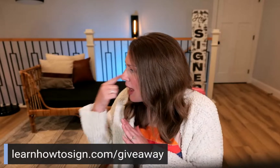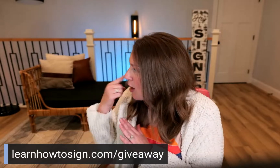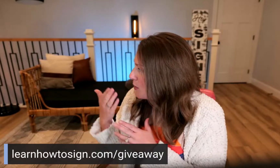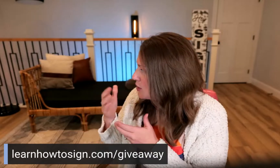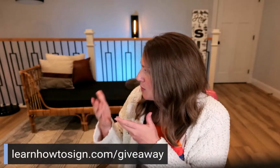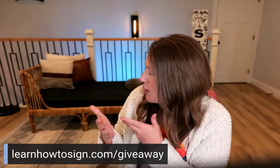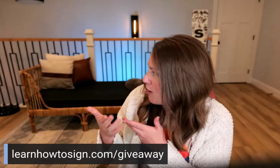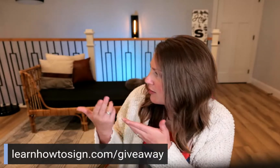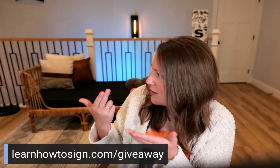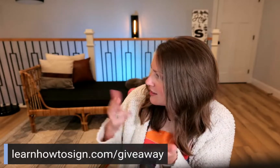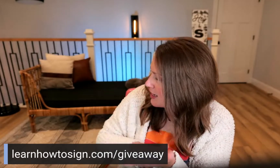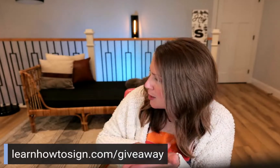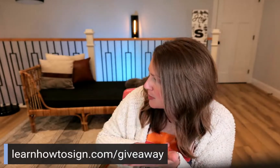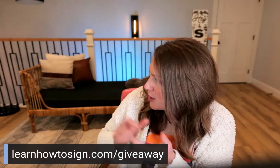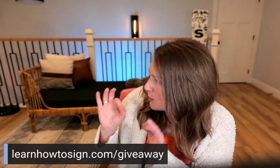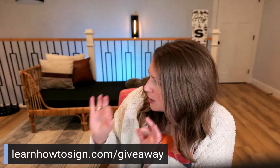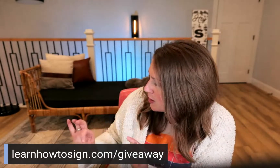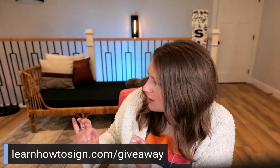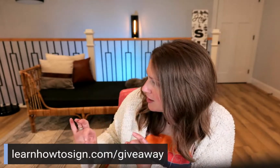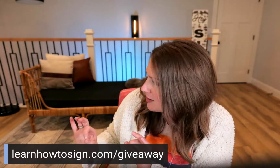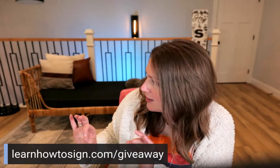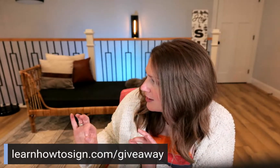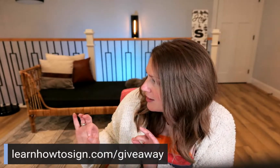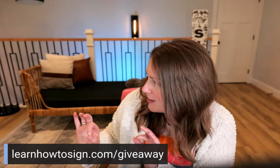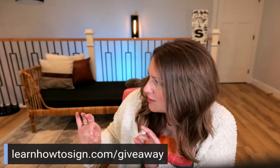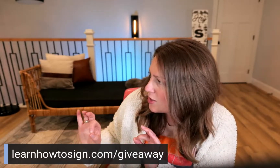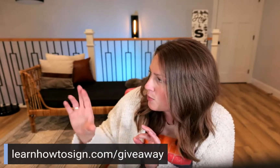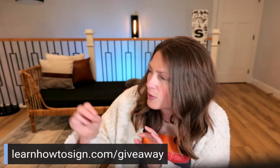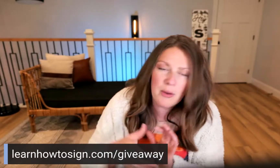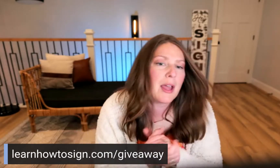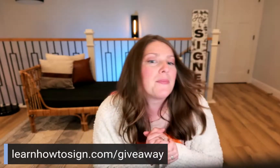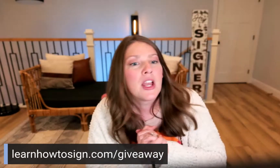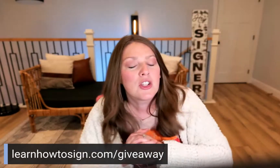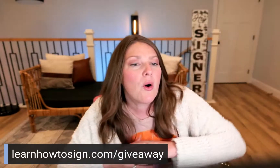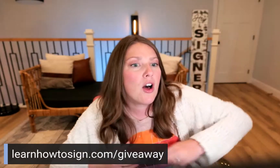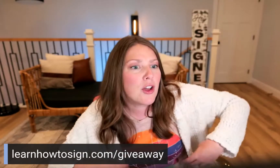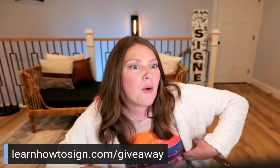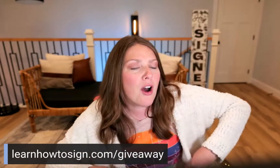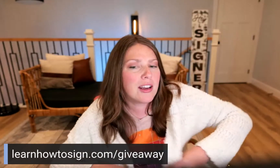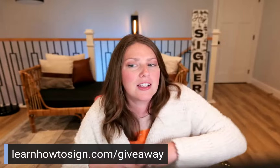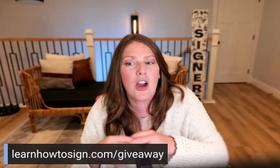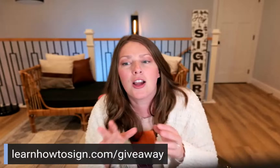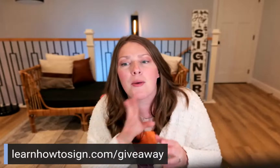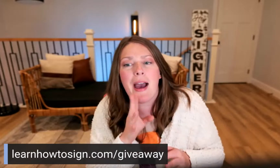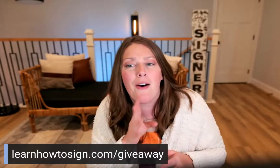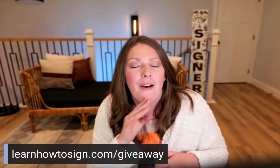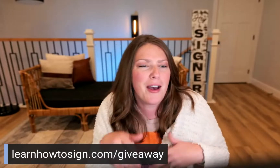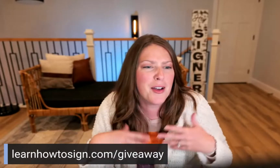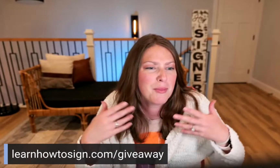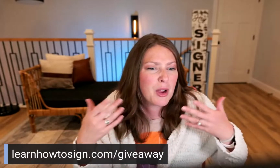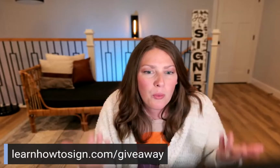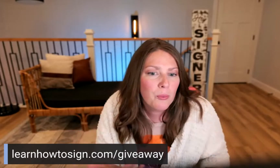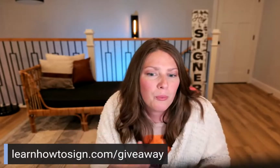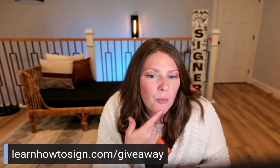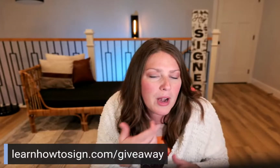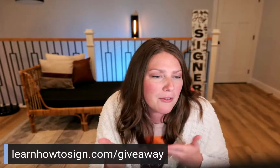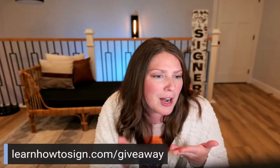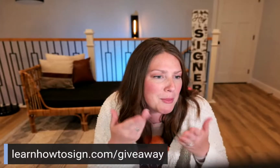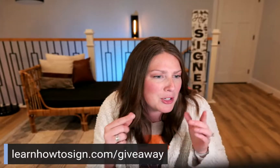are we doing on the signups? Are we good? No, okay. So I'll go on and talk about whenever I mention